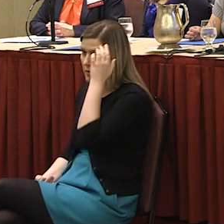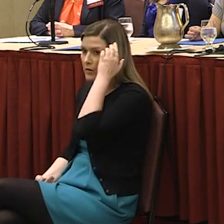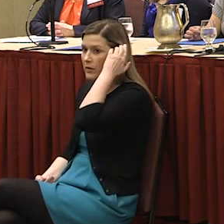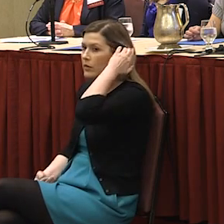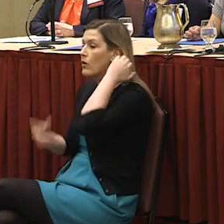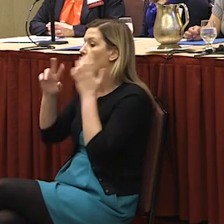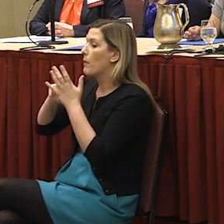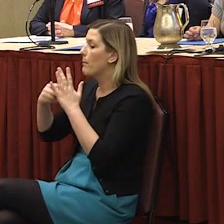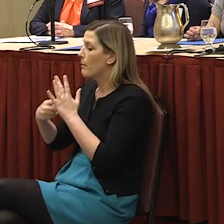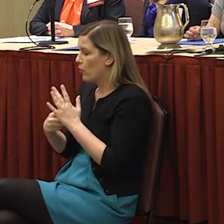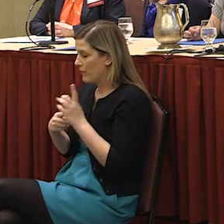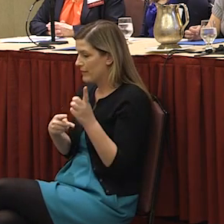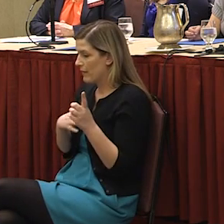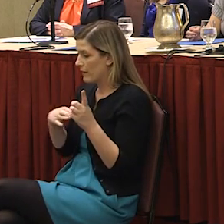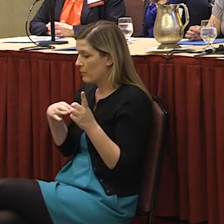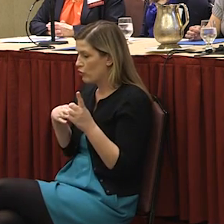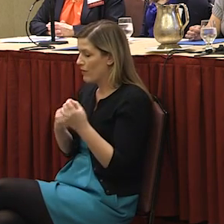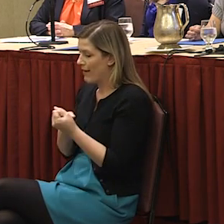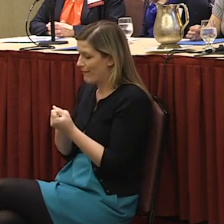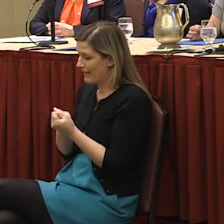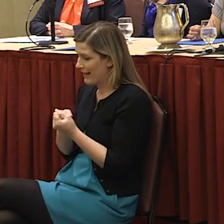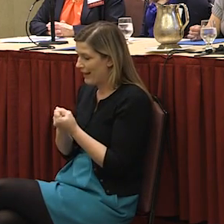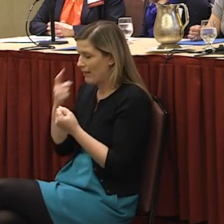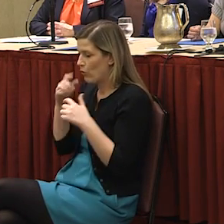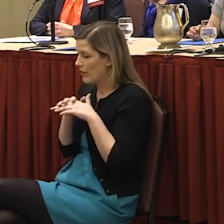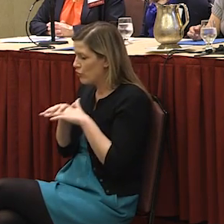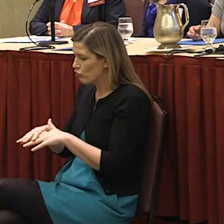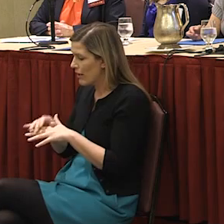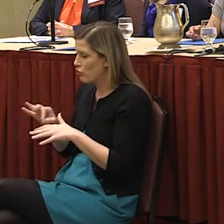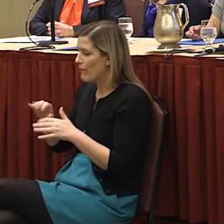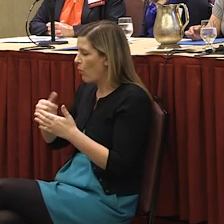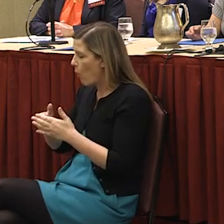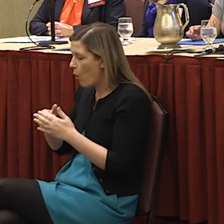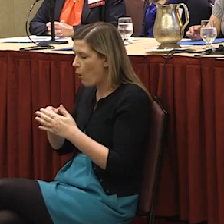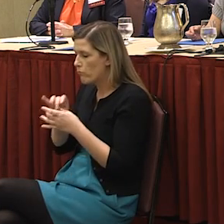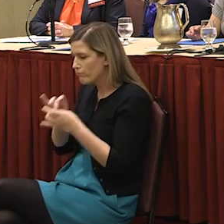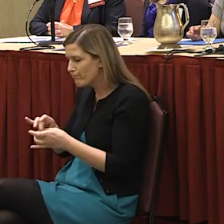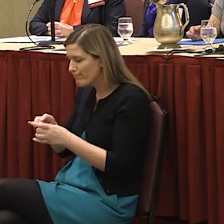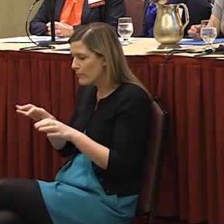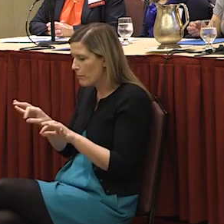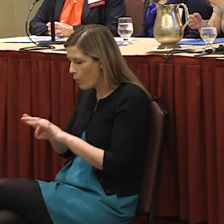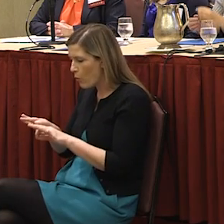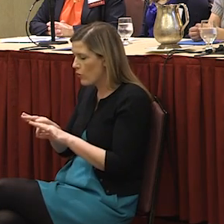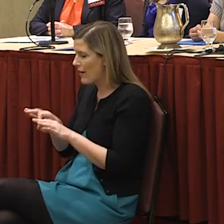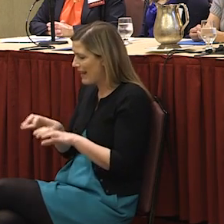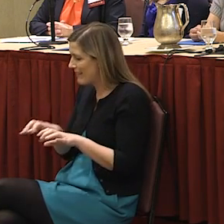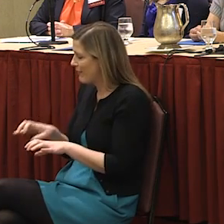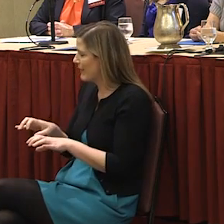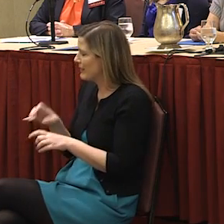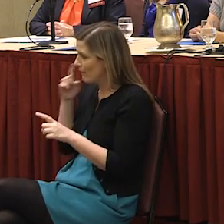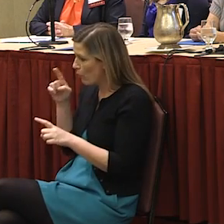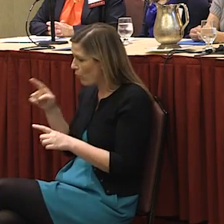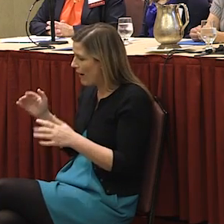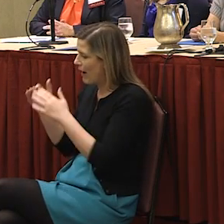The purpose of the commission is to advocate for the integration of all relevant activities of the state to achieve equity,